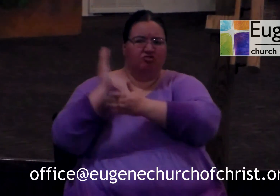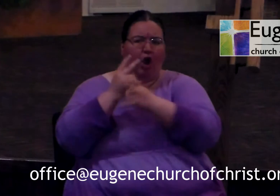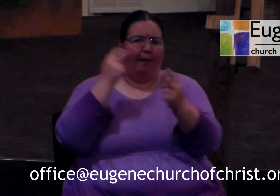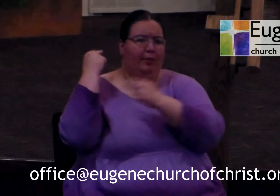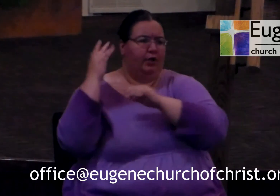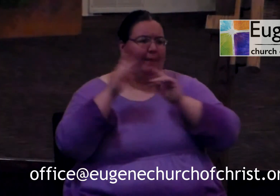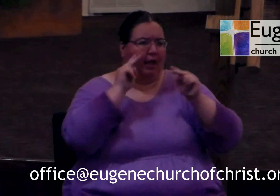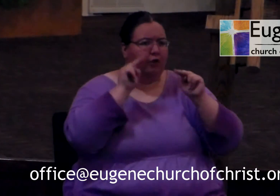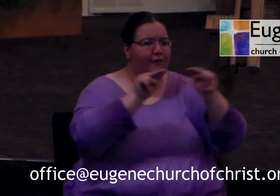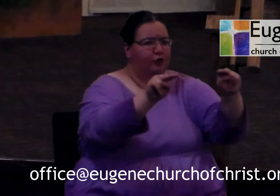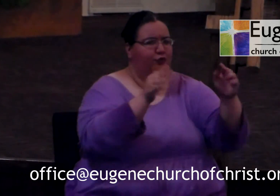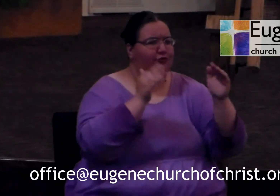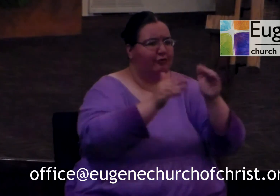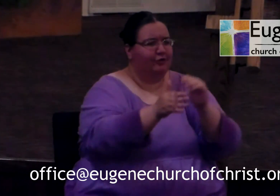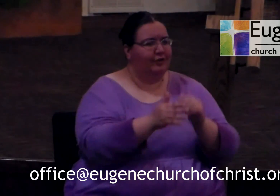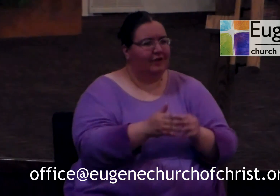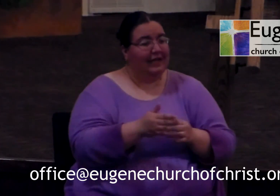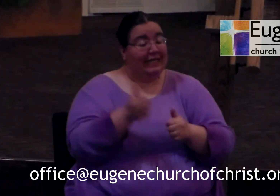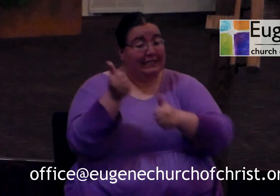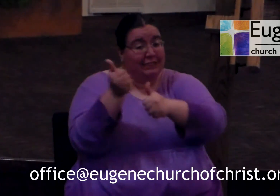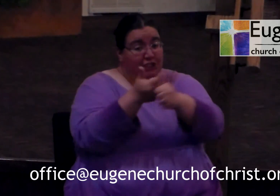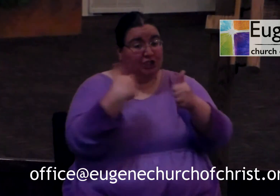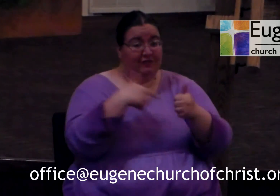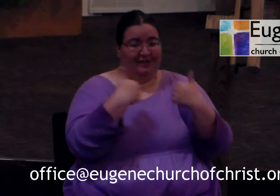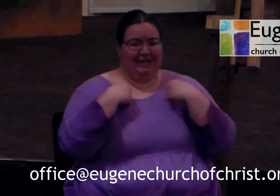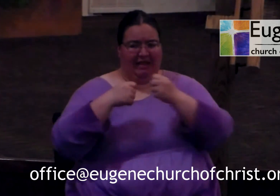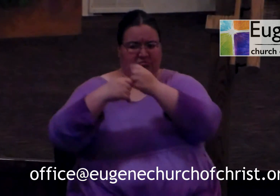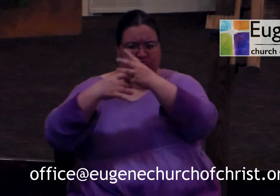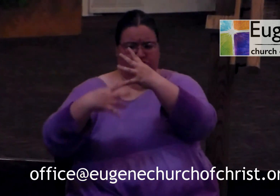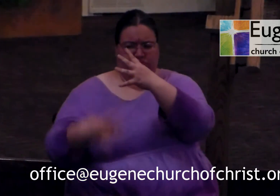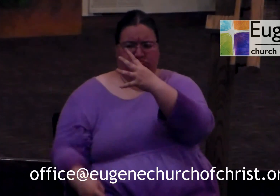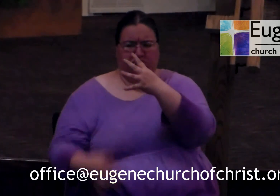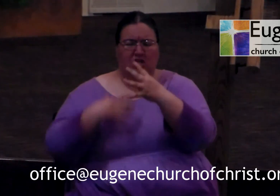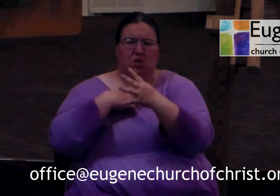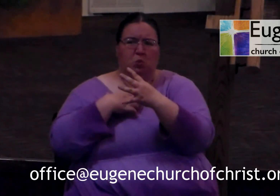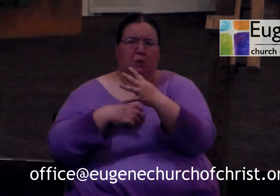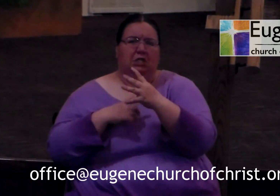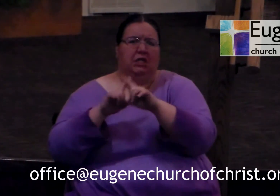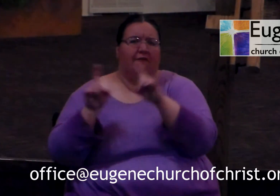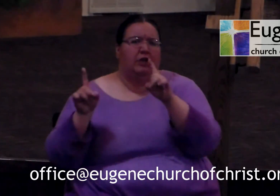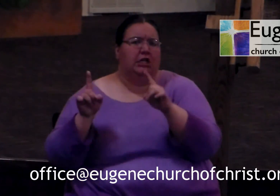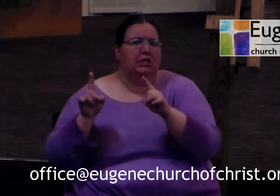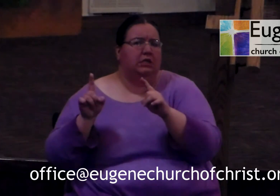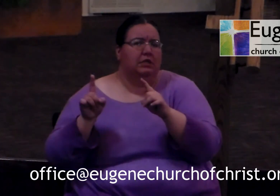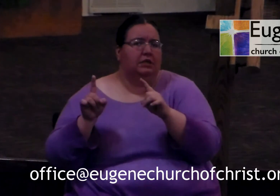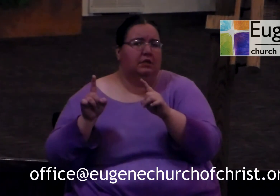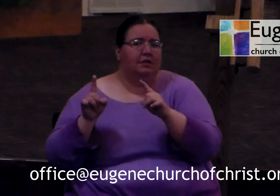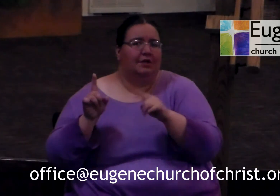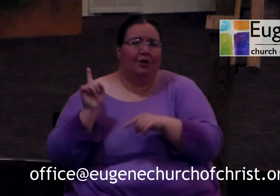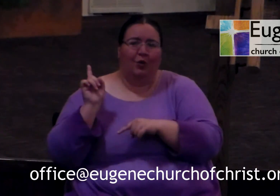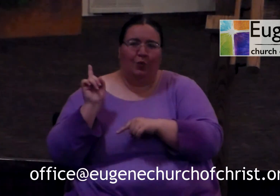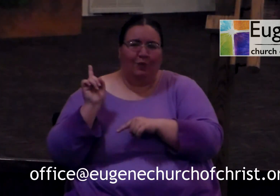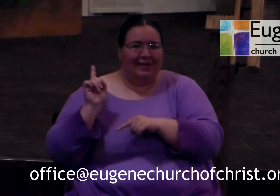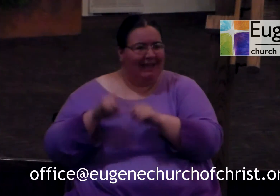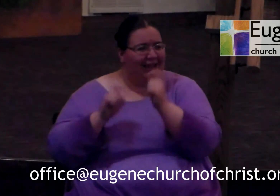has a long list of things that we wish we might have done a different way, chosen a different thing, and we cannot undo those things, but what we can